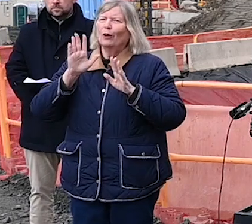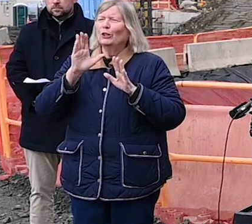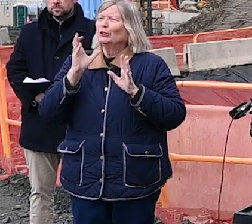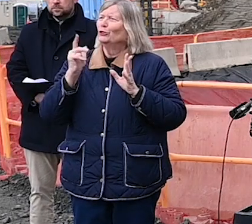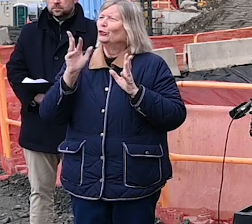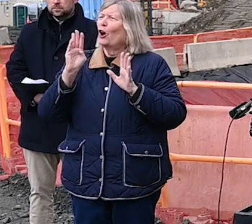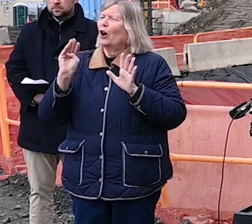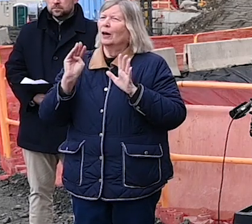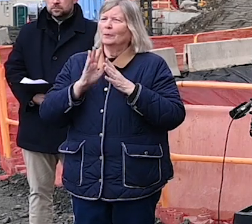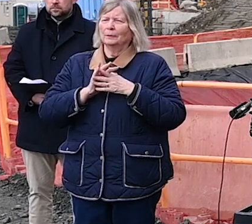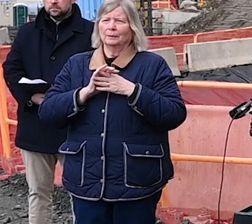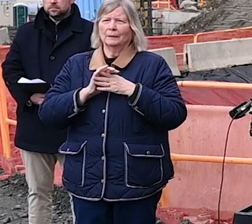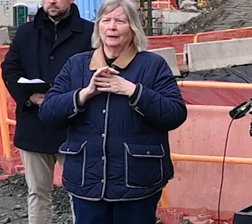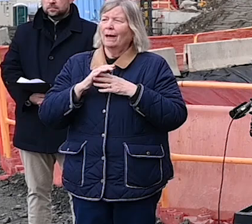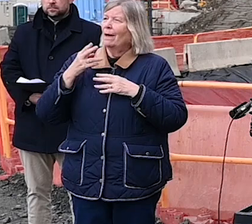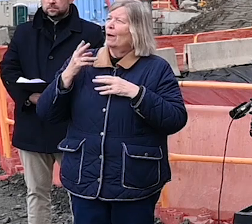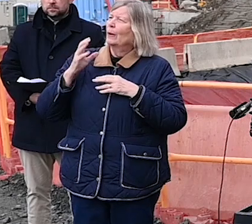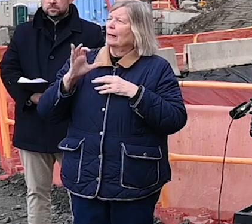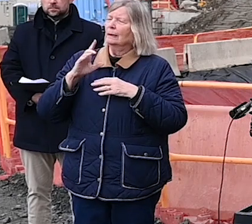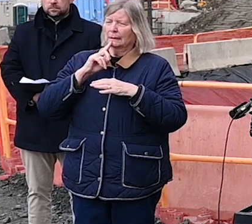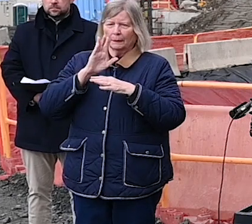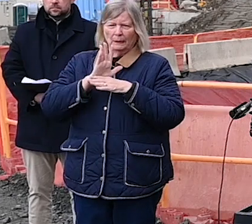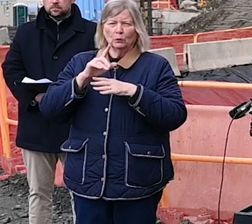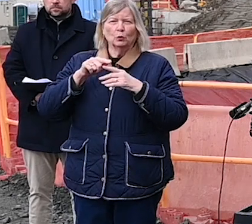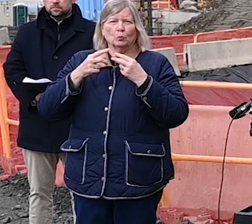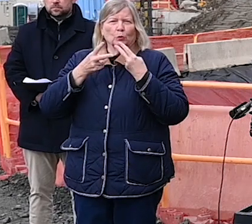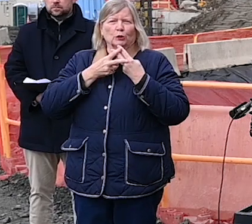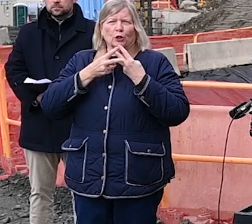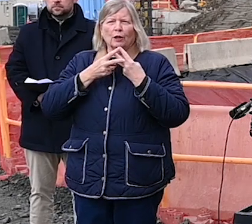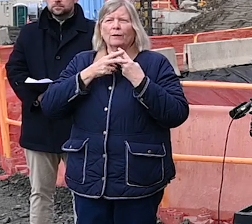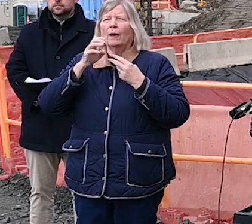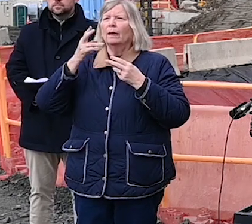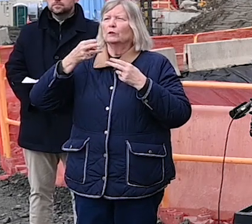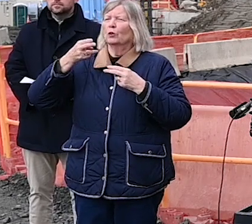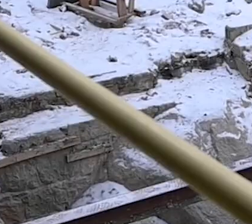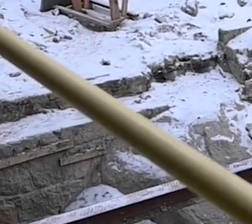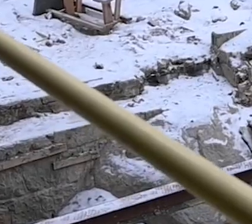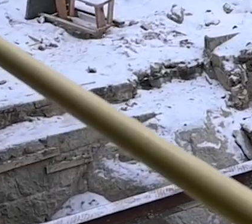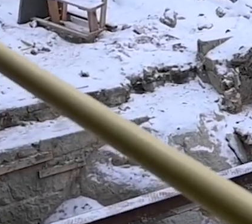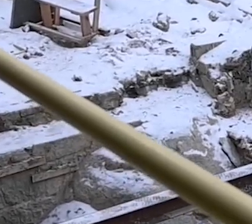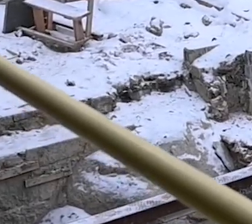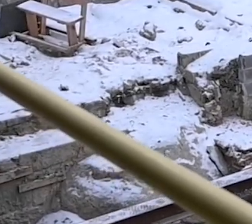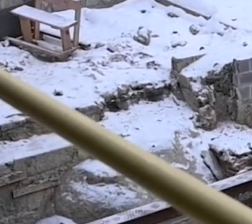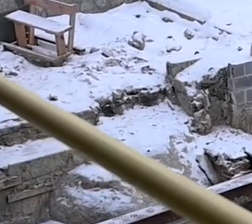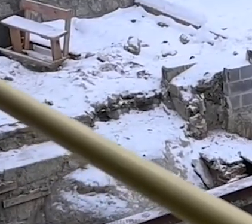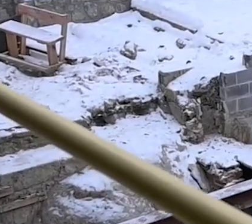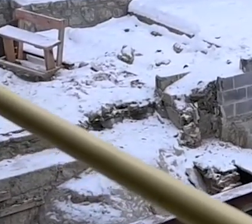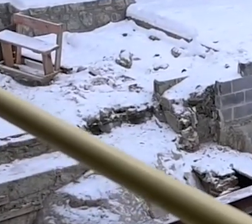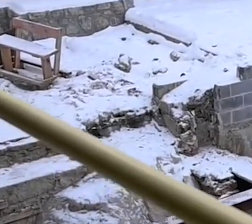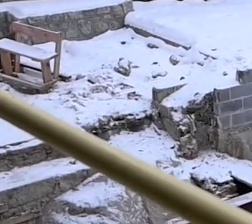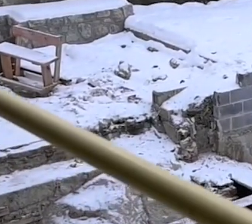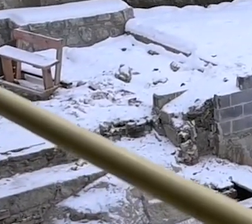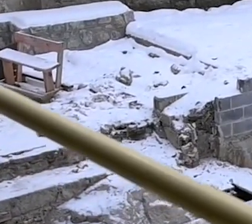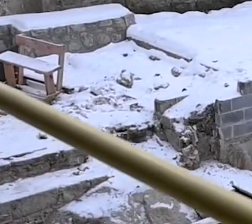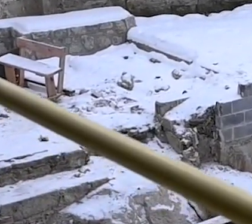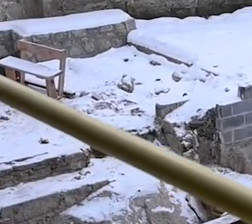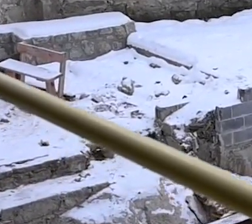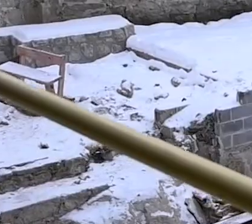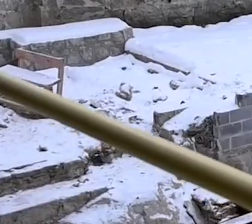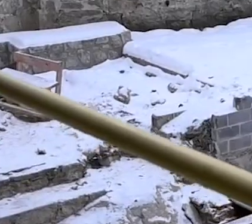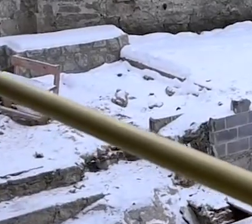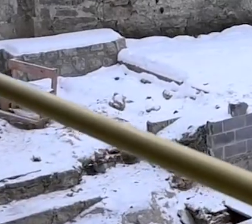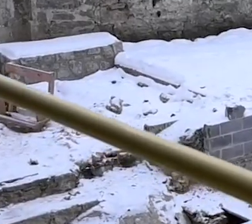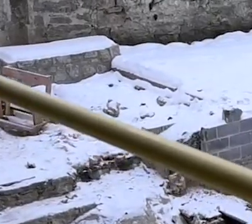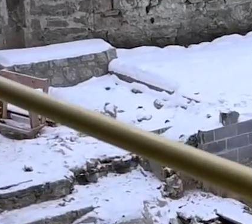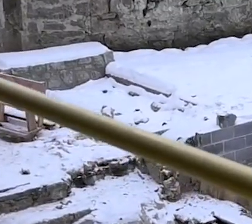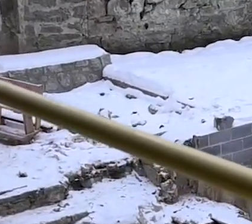charm. Howard County is committed to preserving historic Ellicott City through the promise of these investments. And together